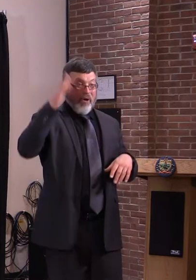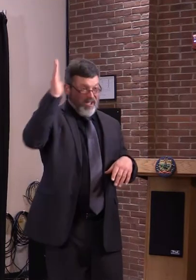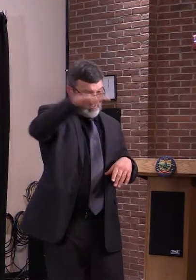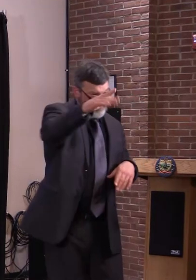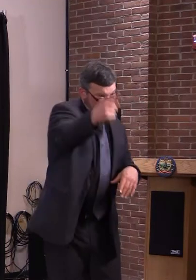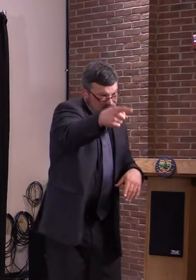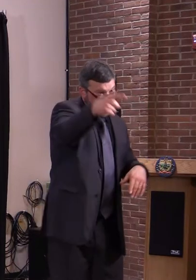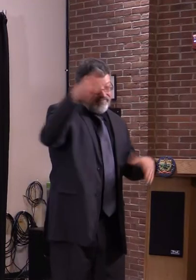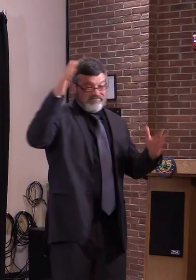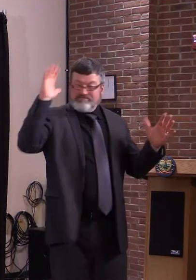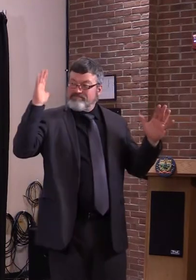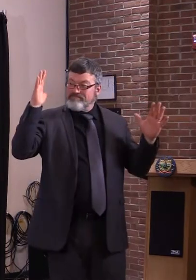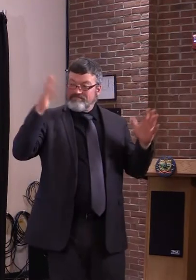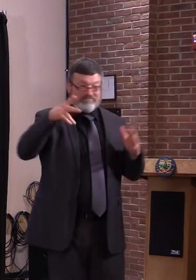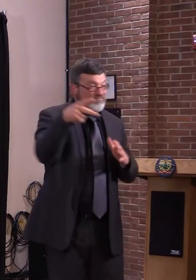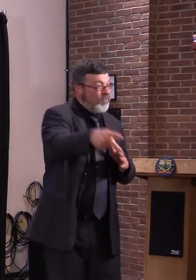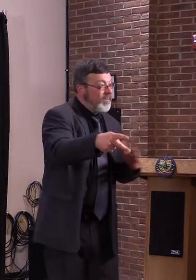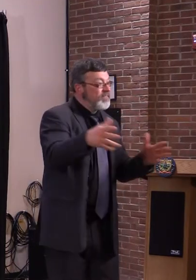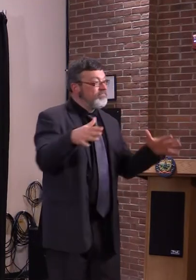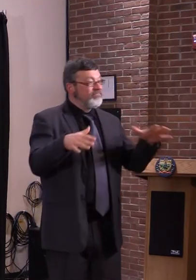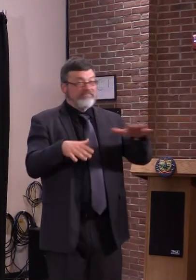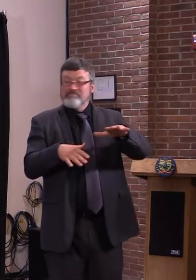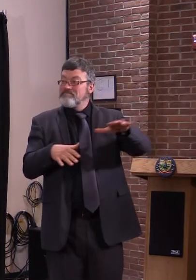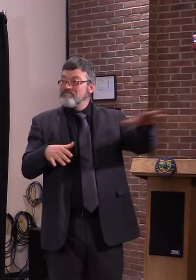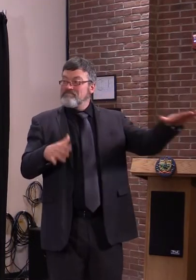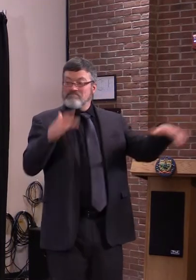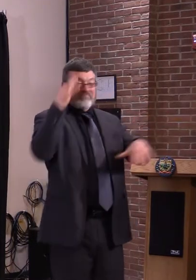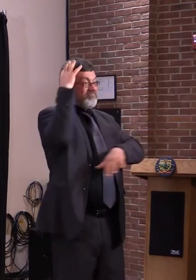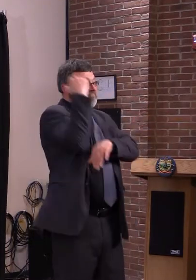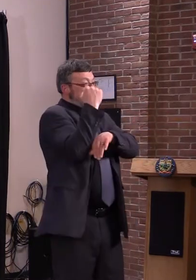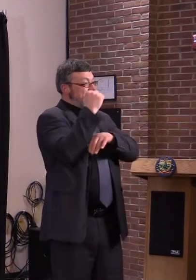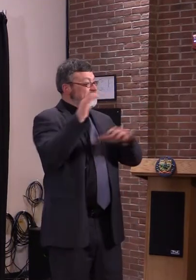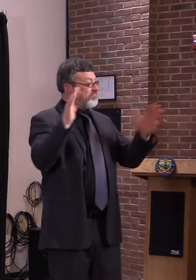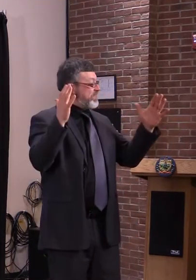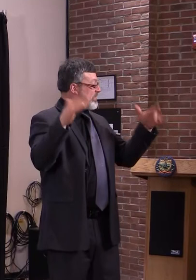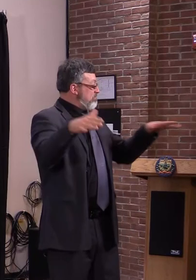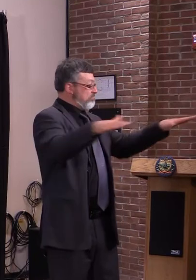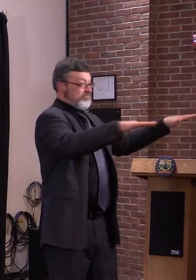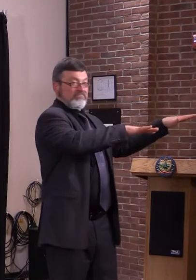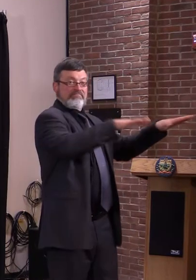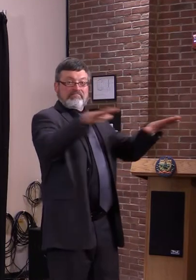Oh, we set a new record. That appears to be it, and